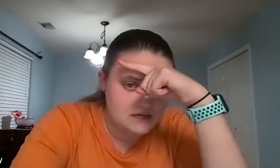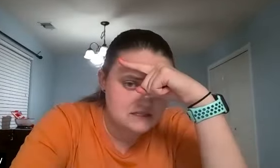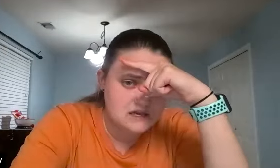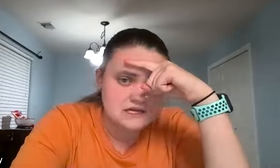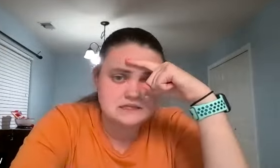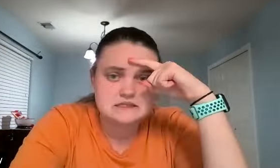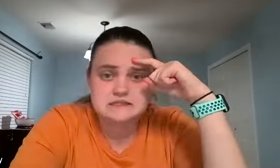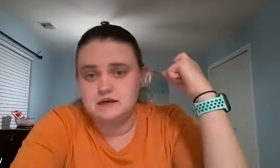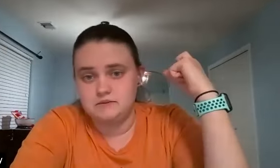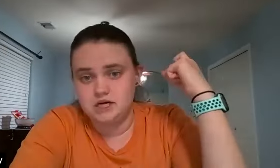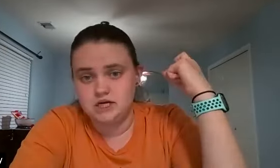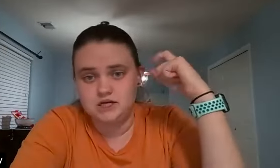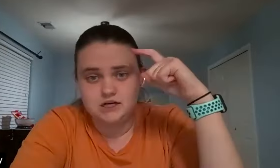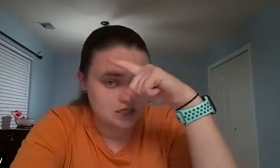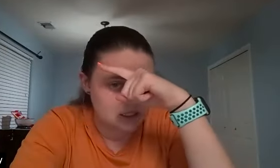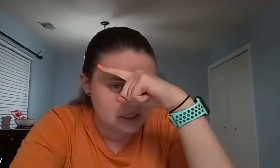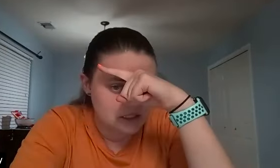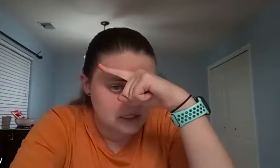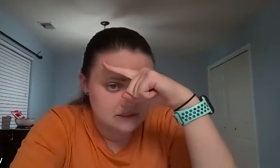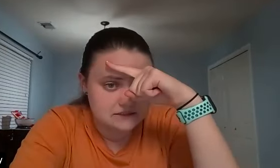sideways. Summer.